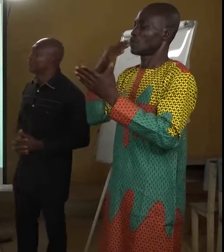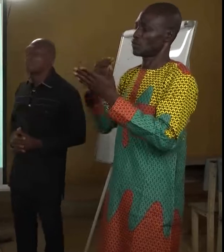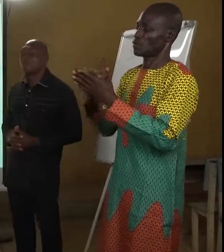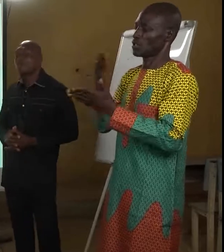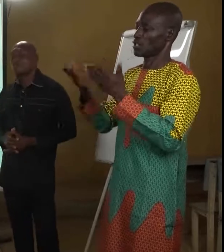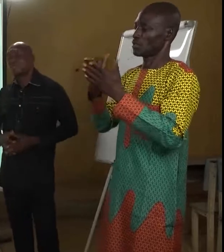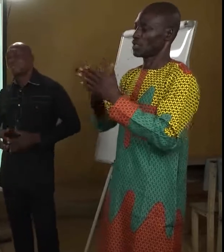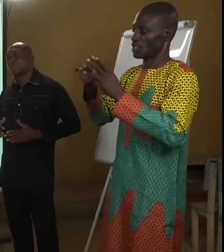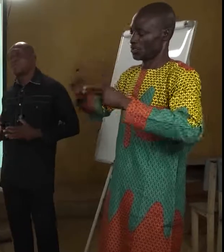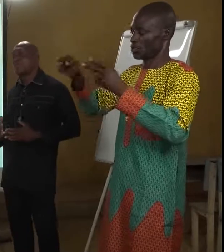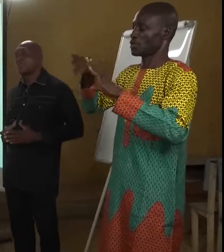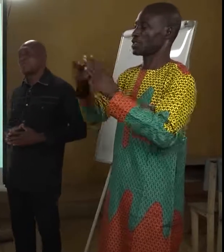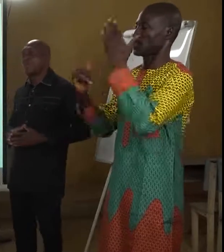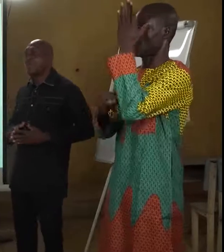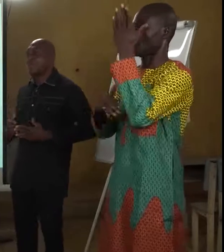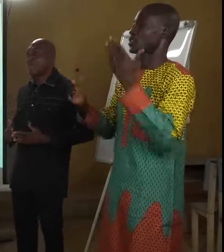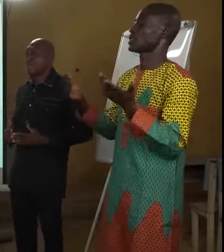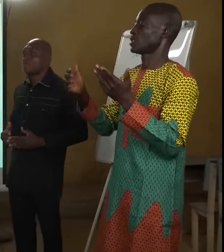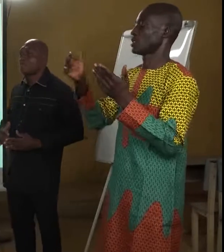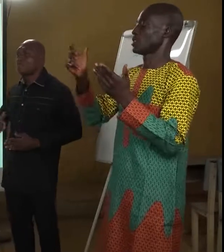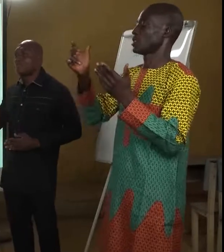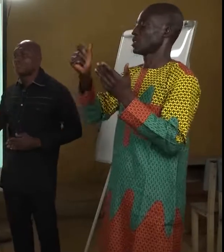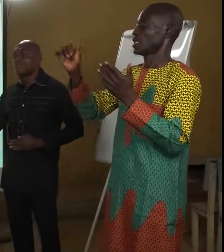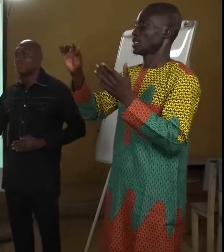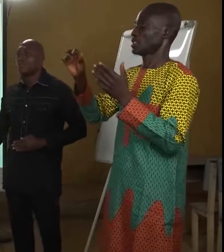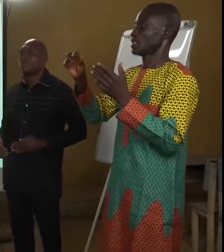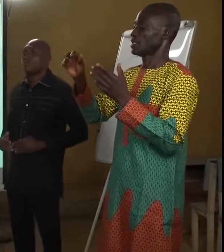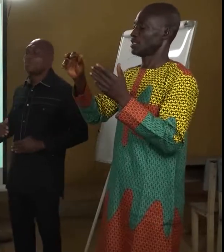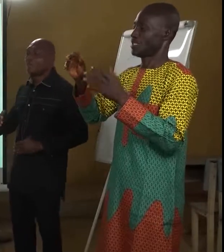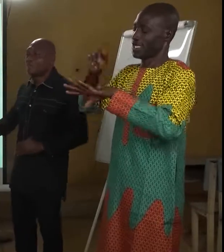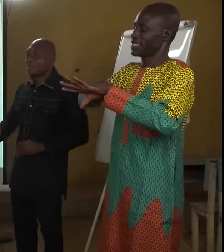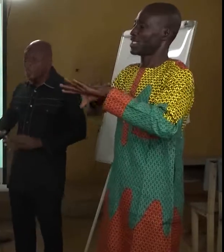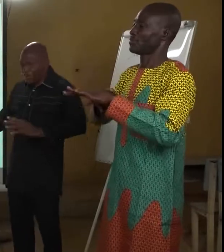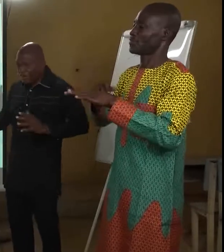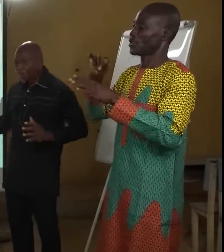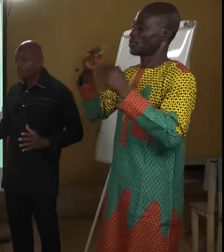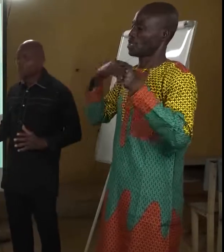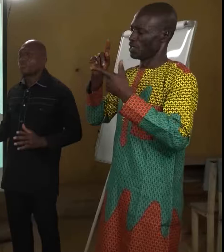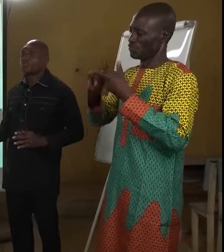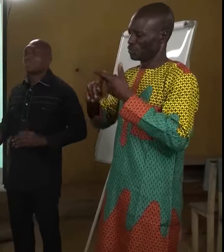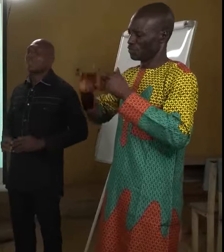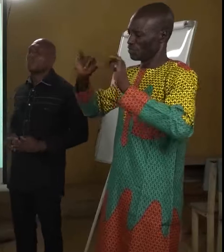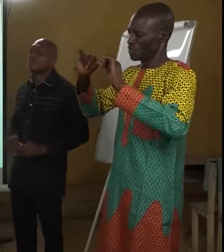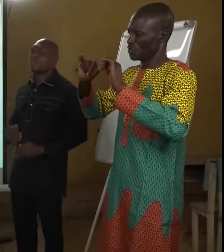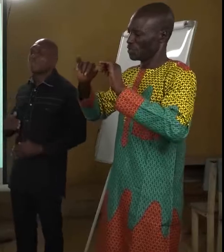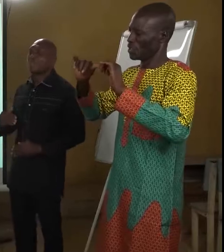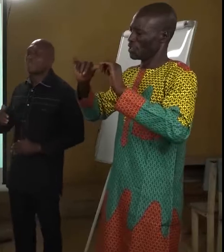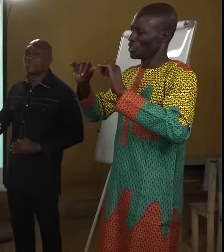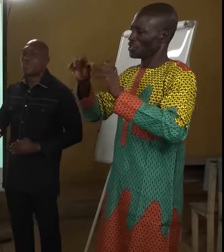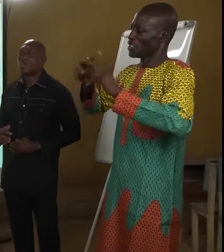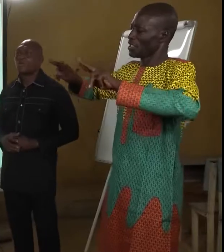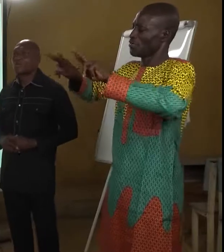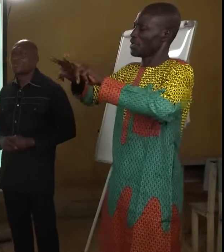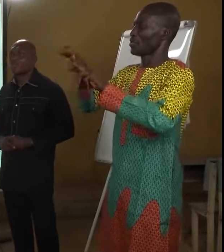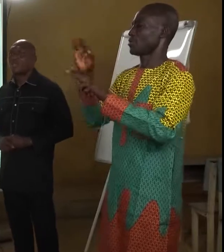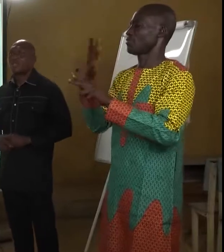are produced in a country at a particular period of time. So you have to measure the total value, the value of the goods that are produced in that